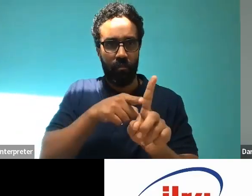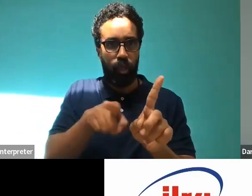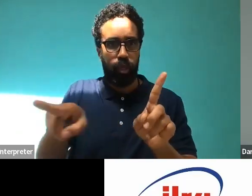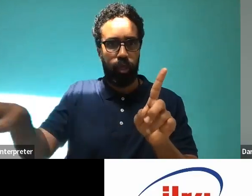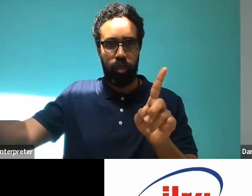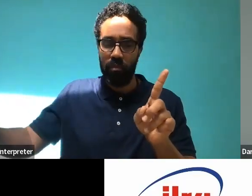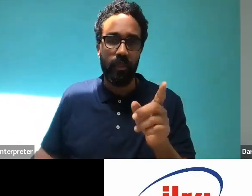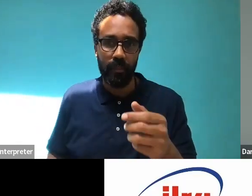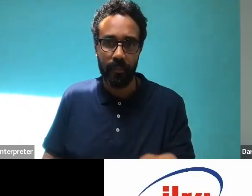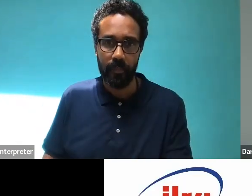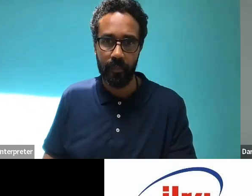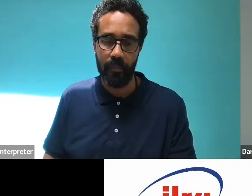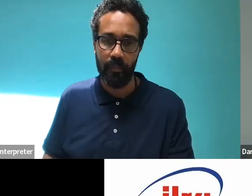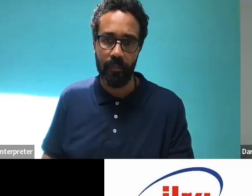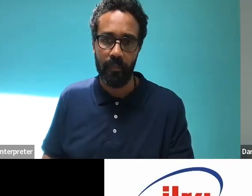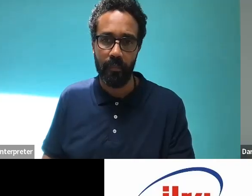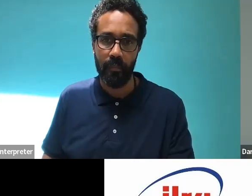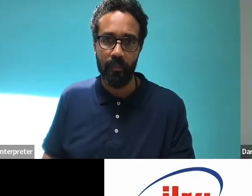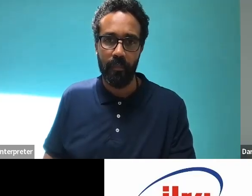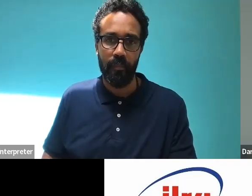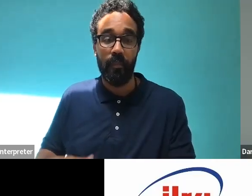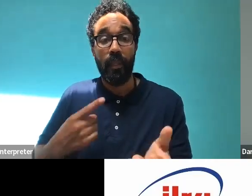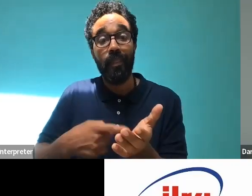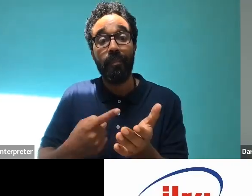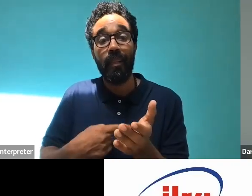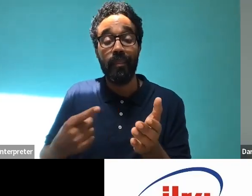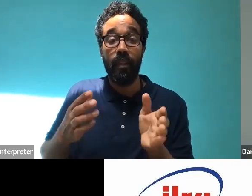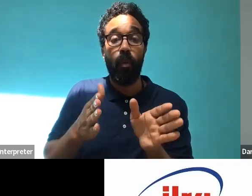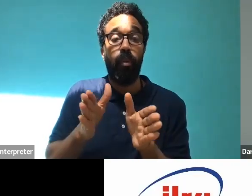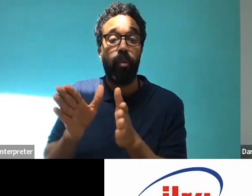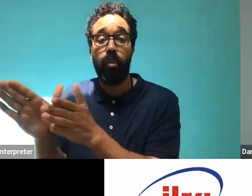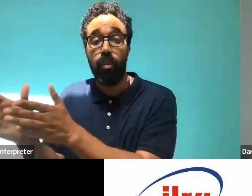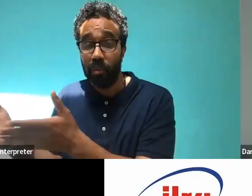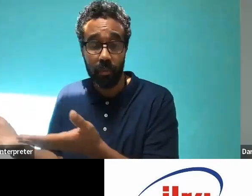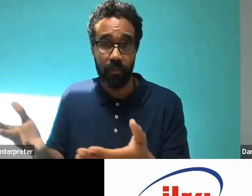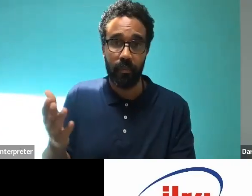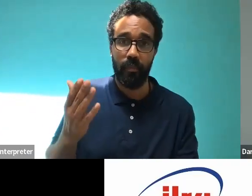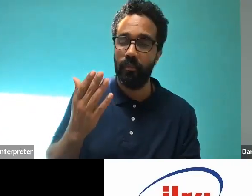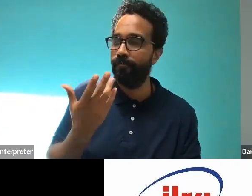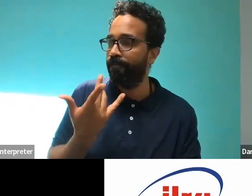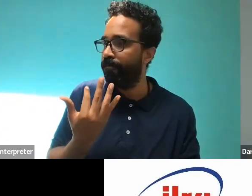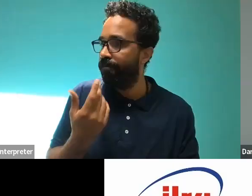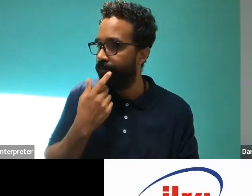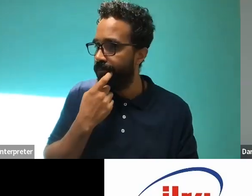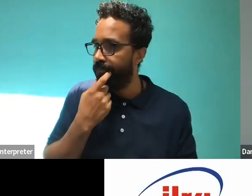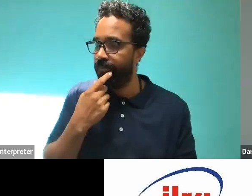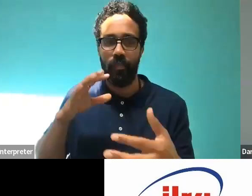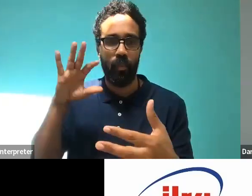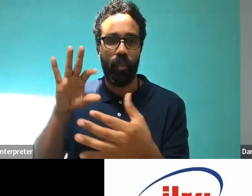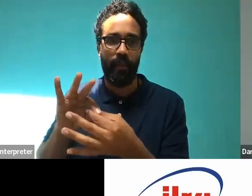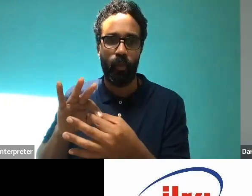I can say that sometimes that drift has to do with